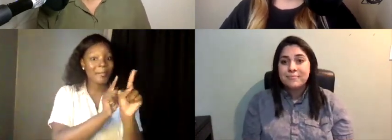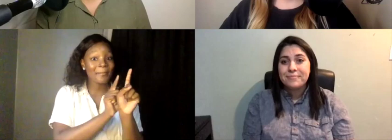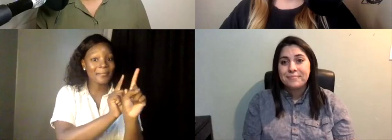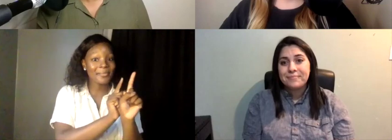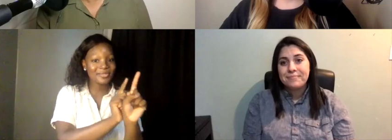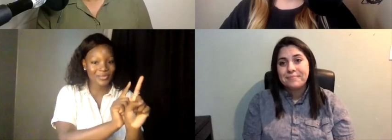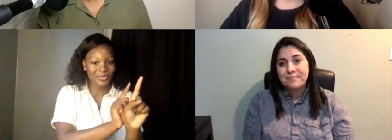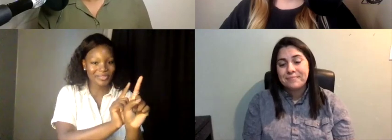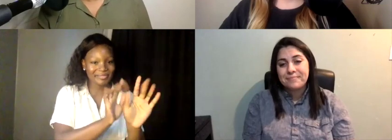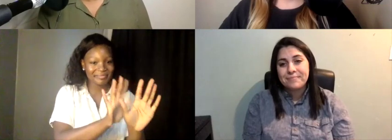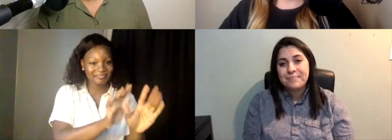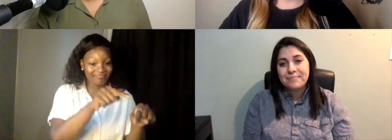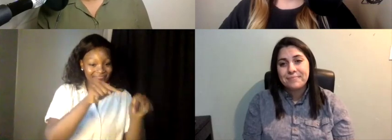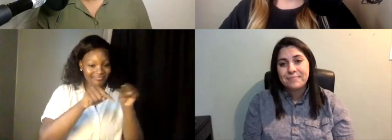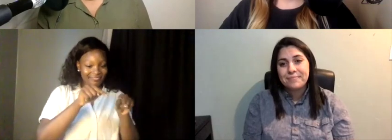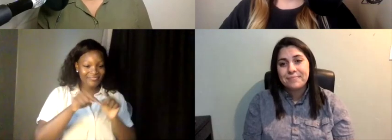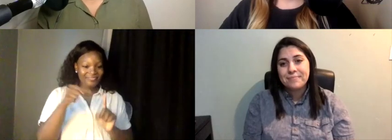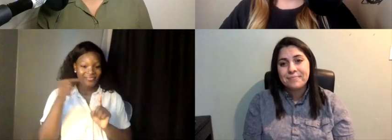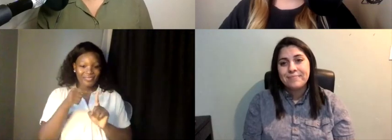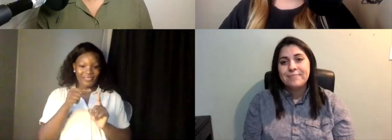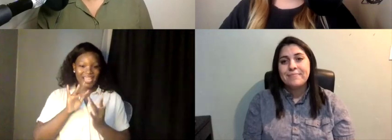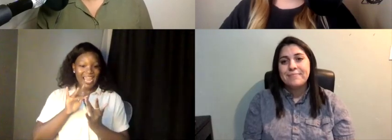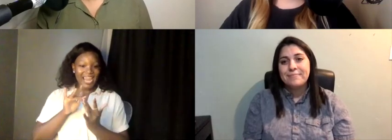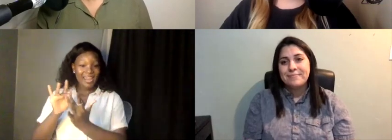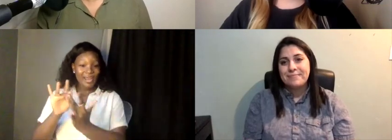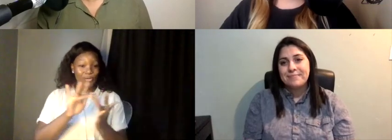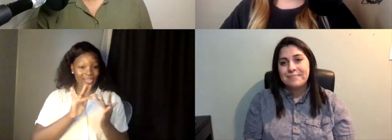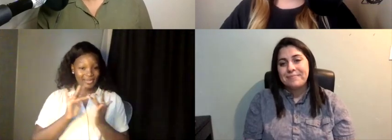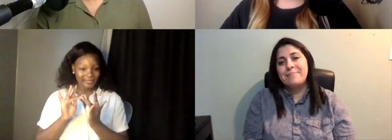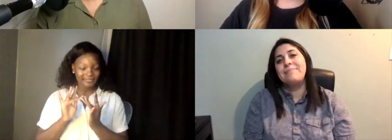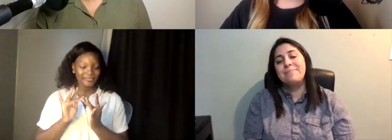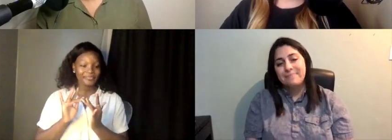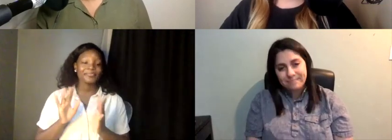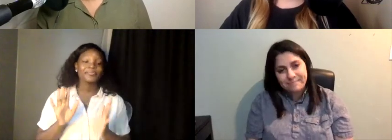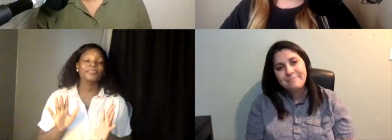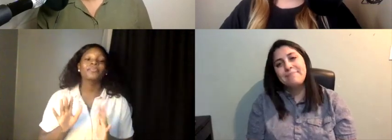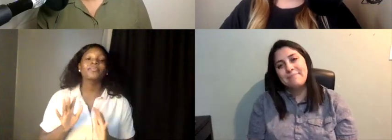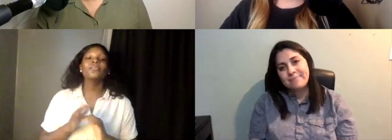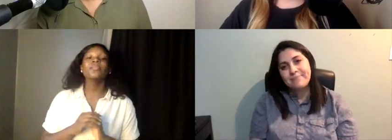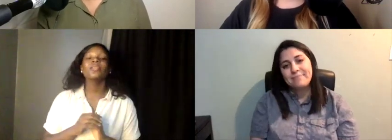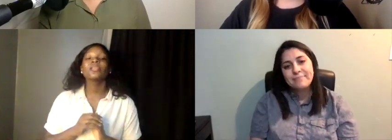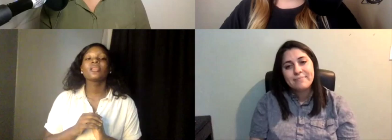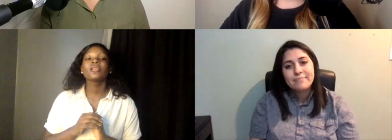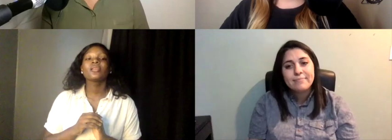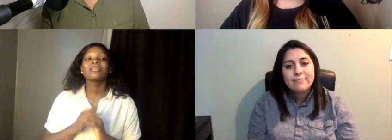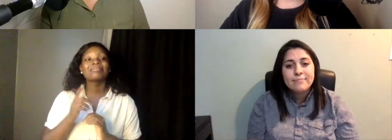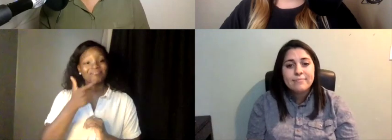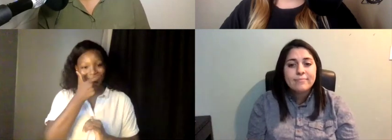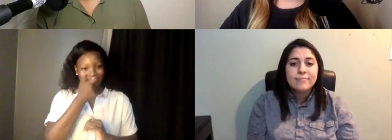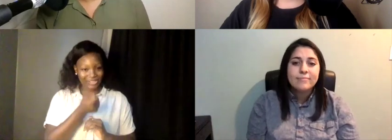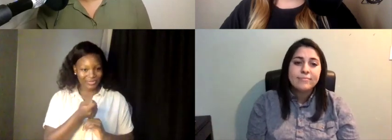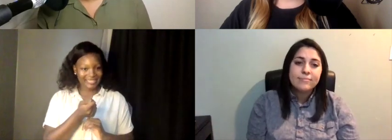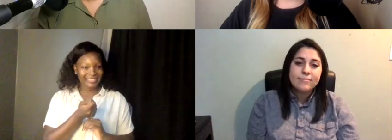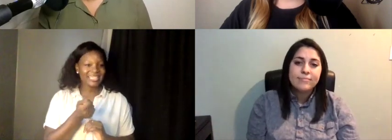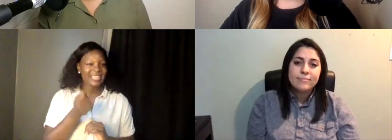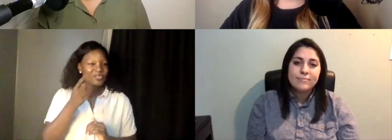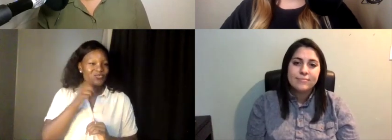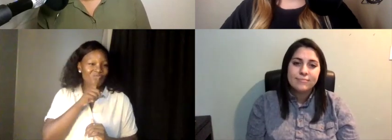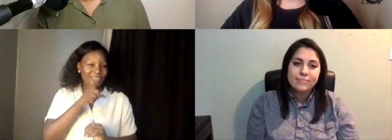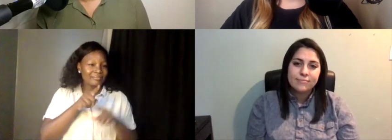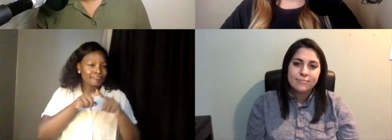I want to talk about networking. So this is really interesting to me because also, again, right, it depends on